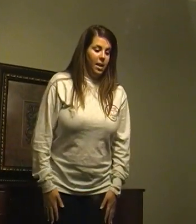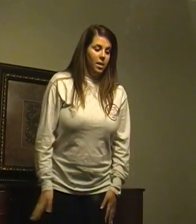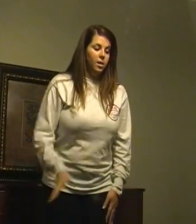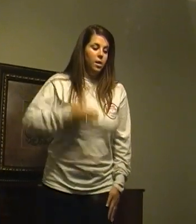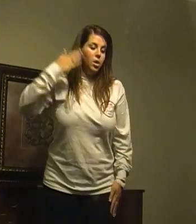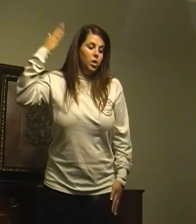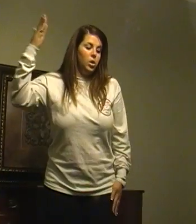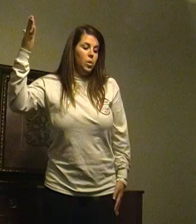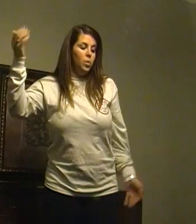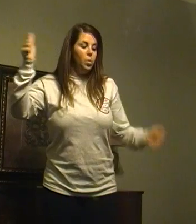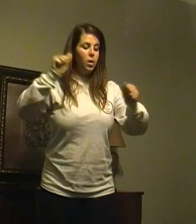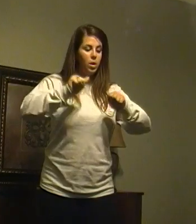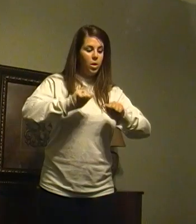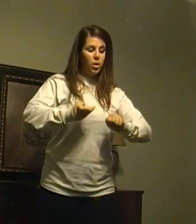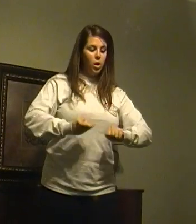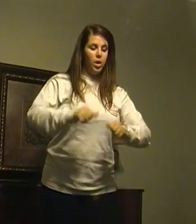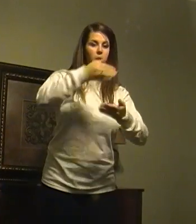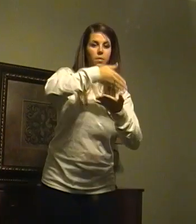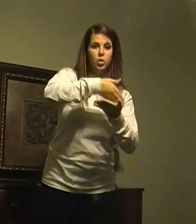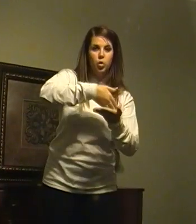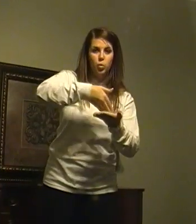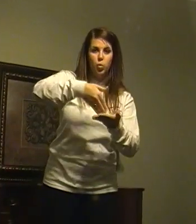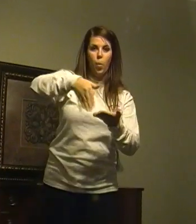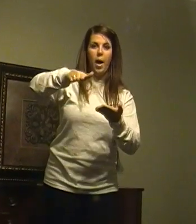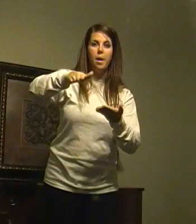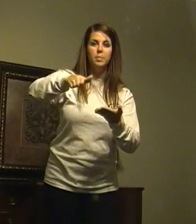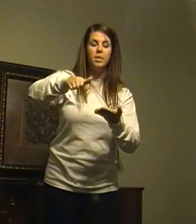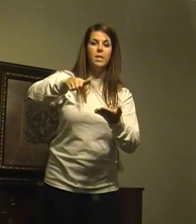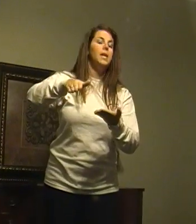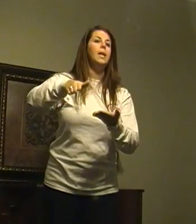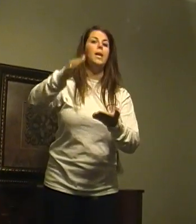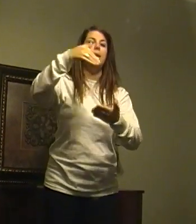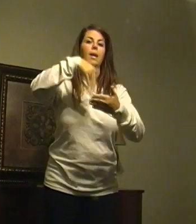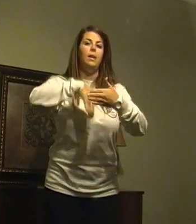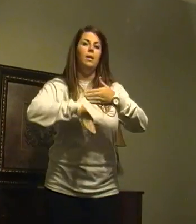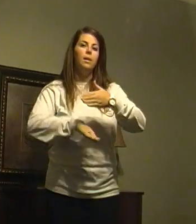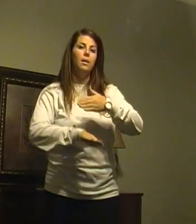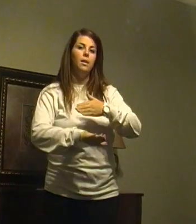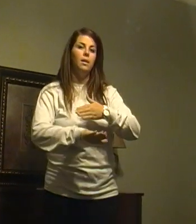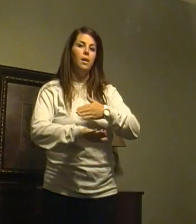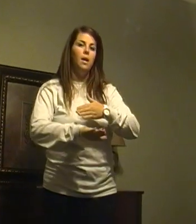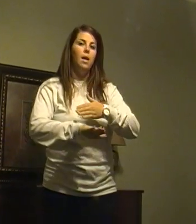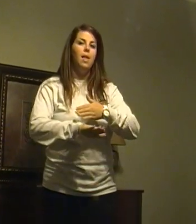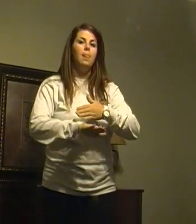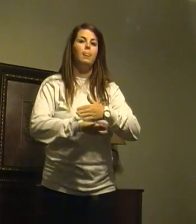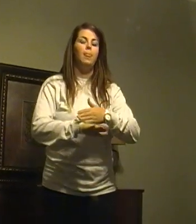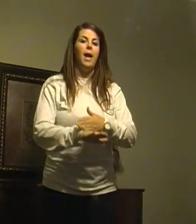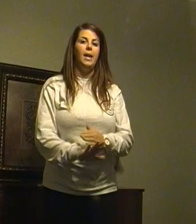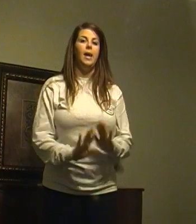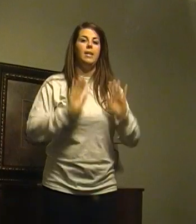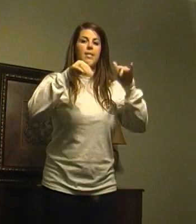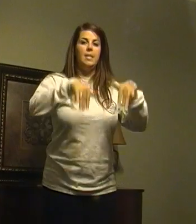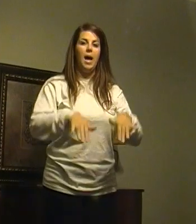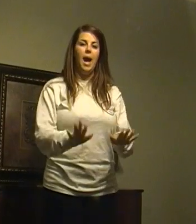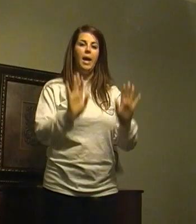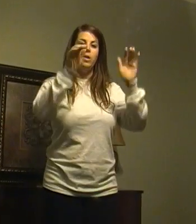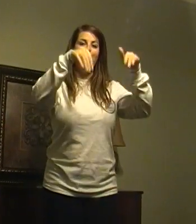again, you could have swept in like a